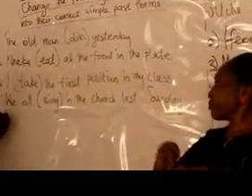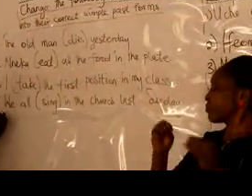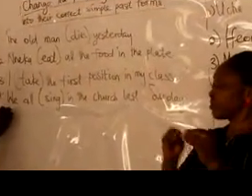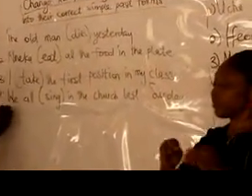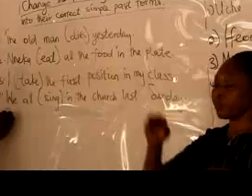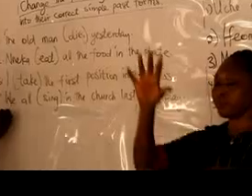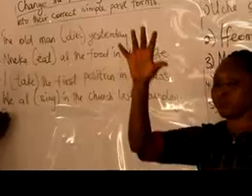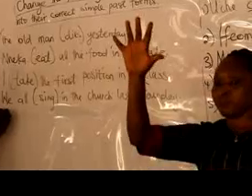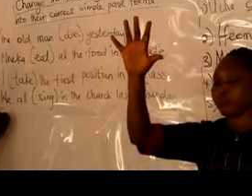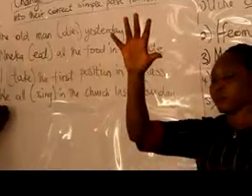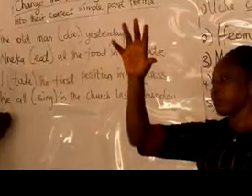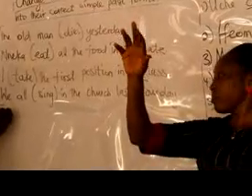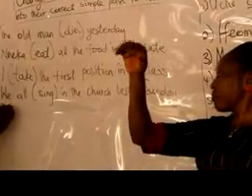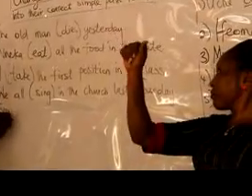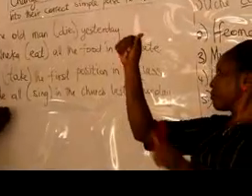everyone